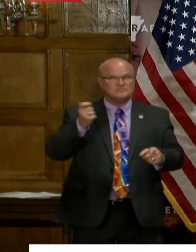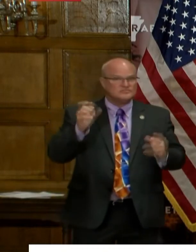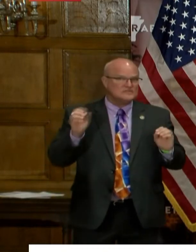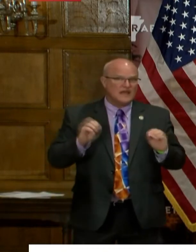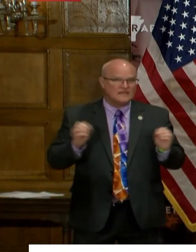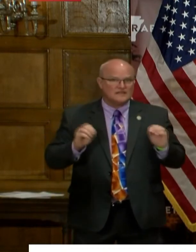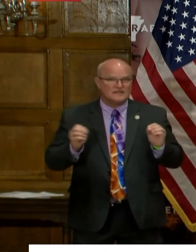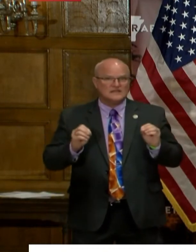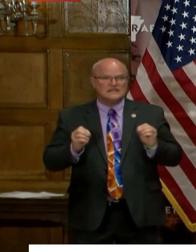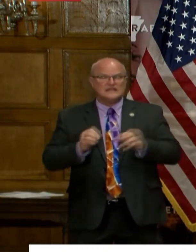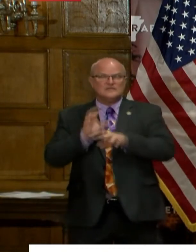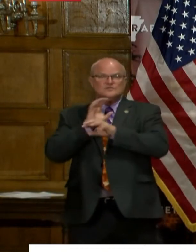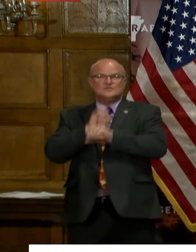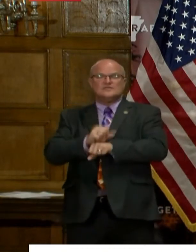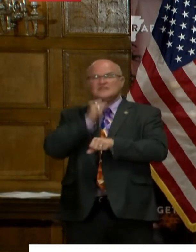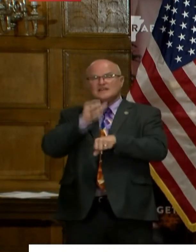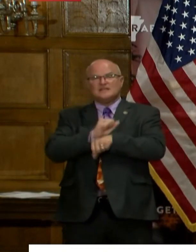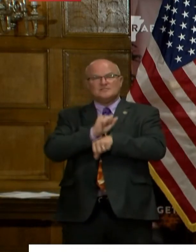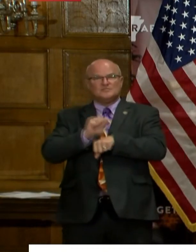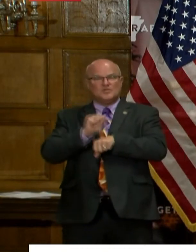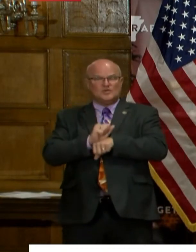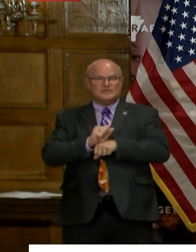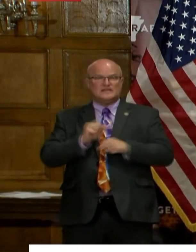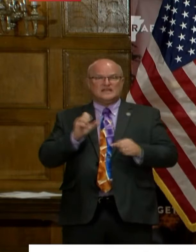through the traditional unemployment